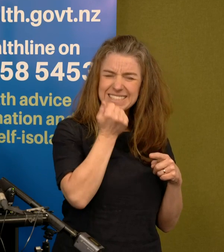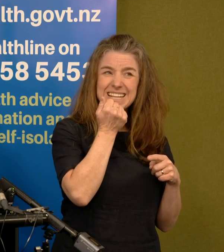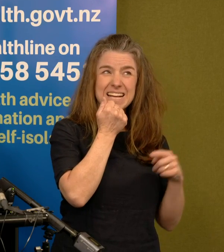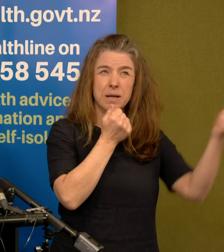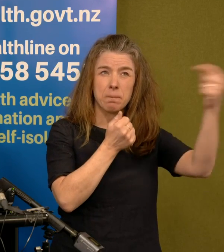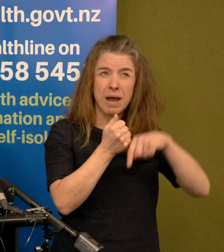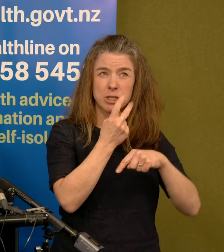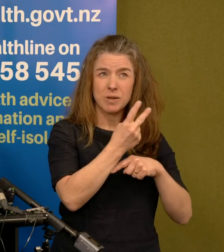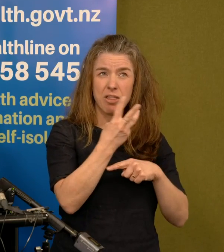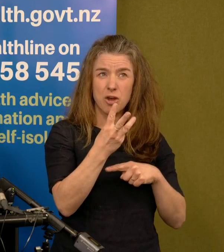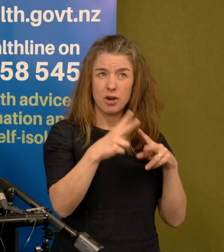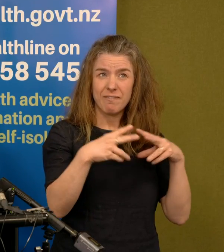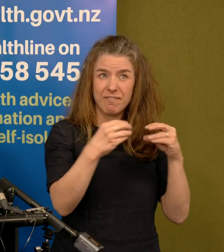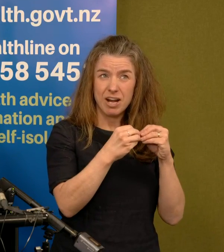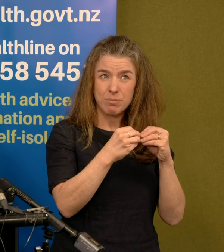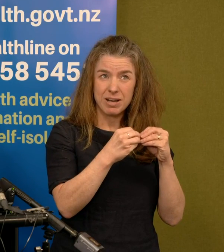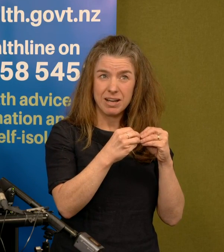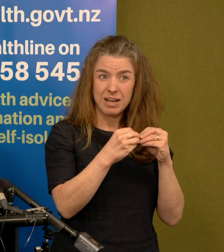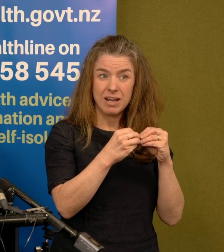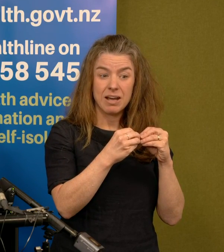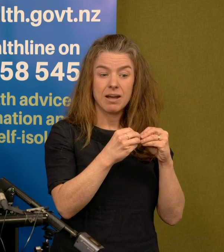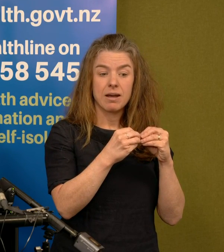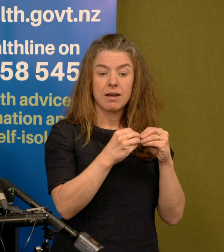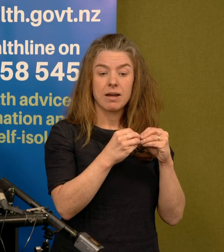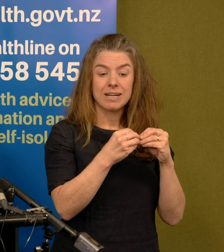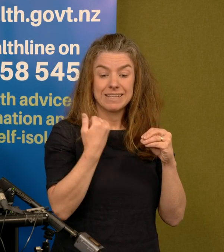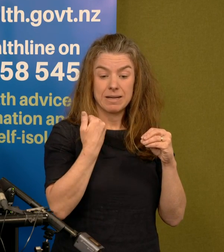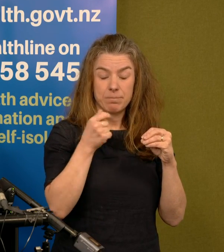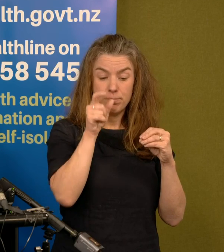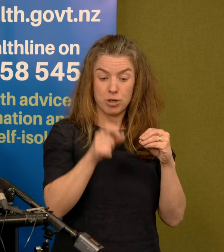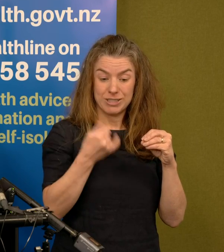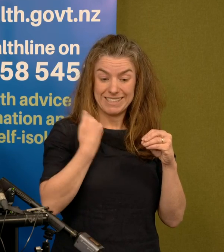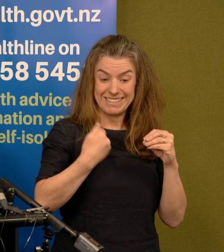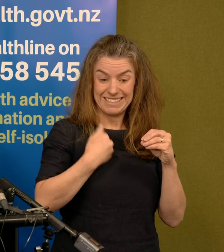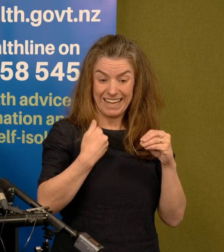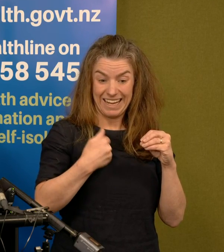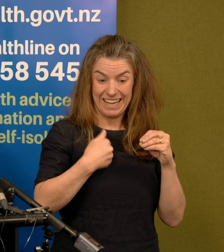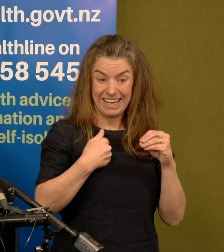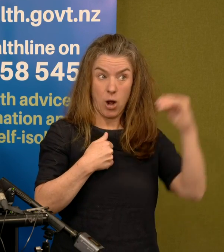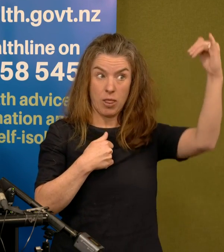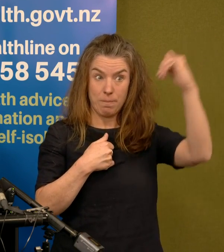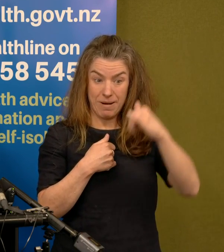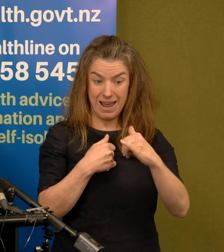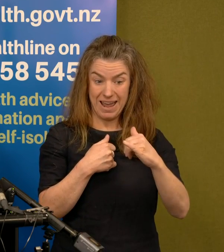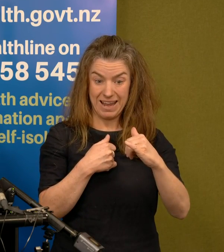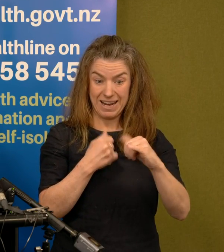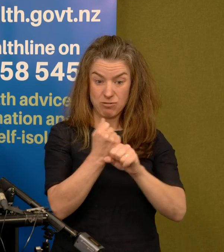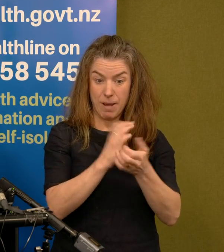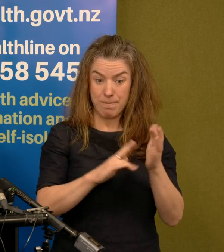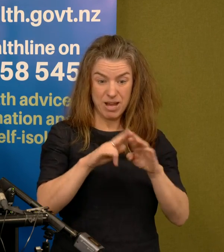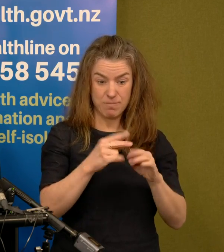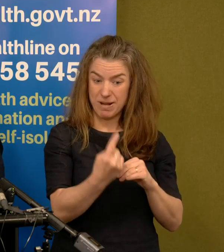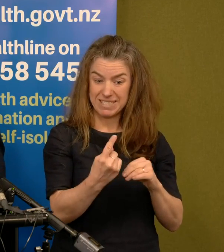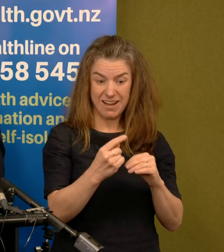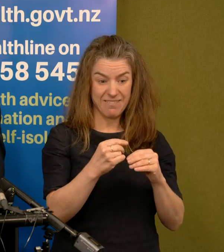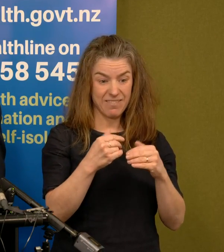23rd of February. Correct. And the person on the plane that was ill, that probably had COVID-19 hadn't been in isolation, So